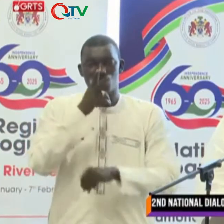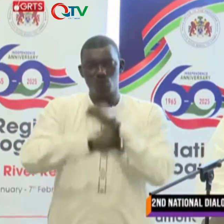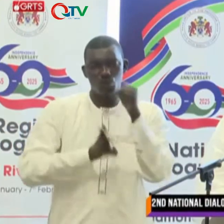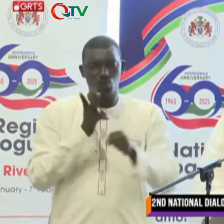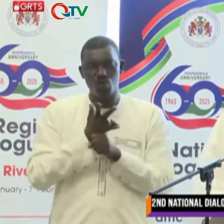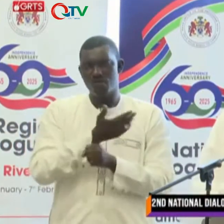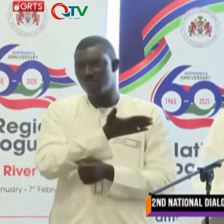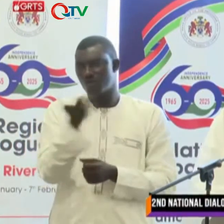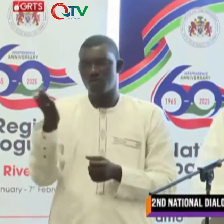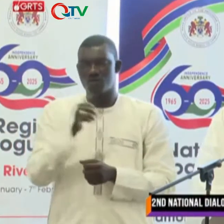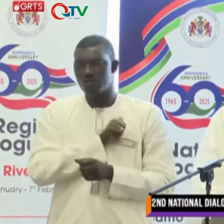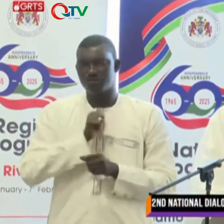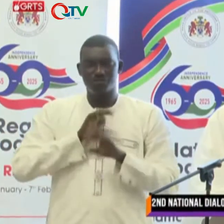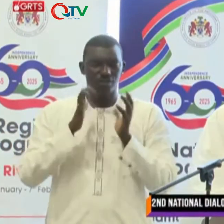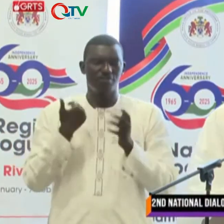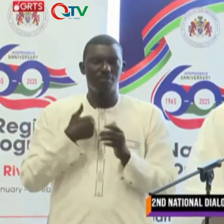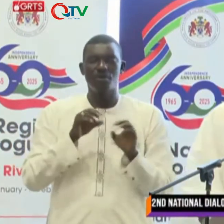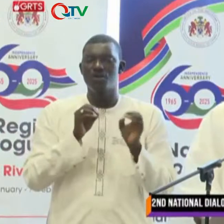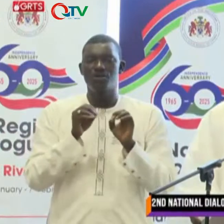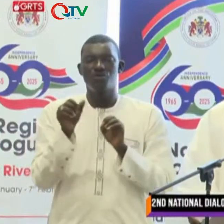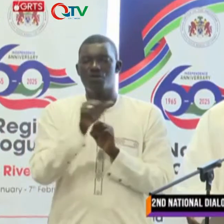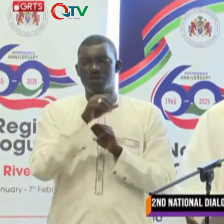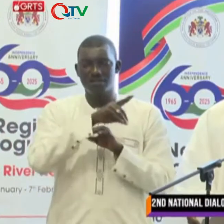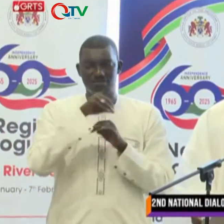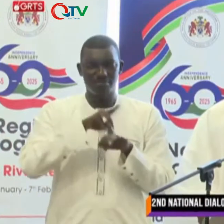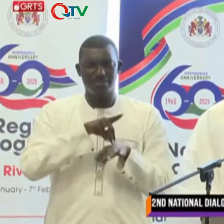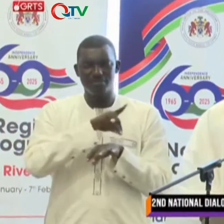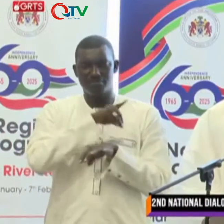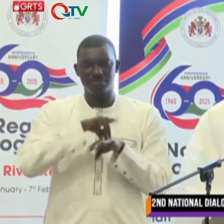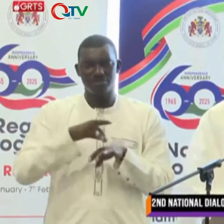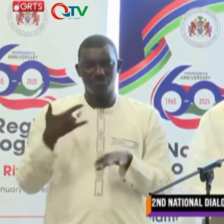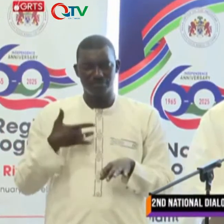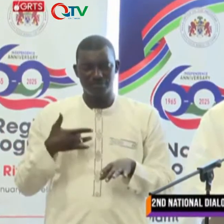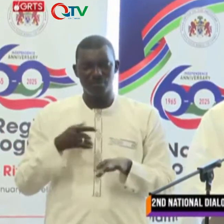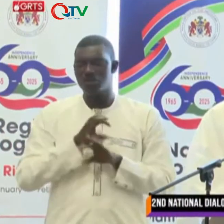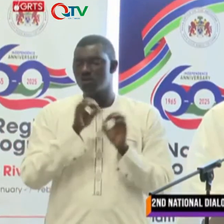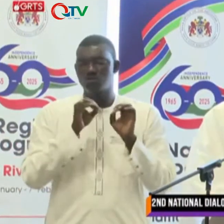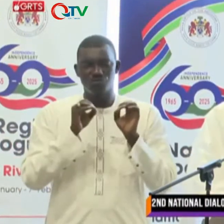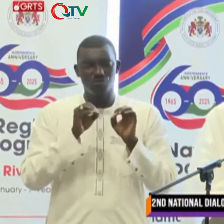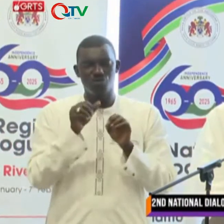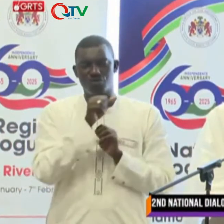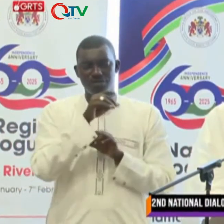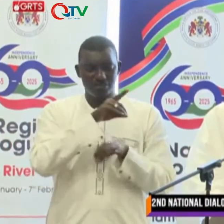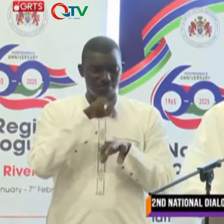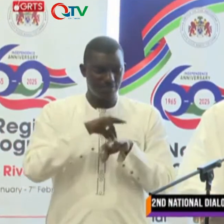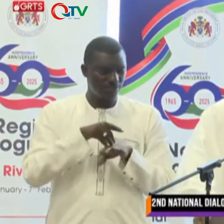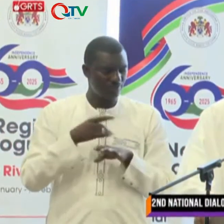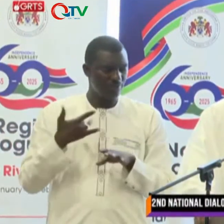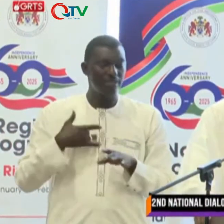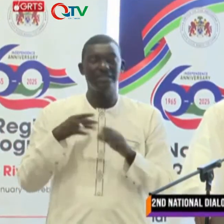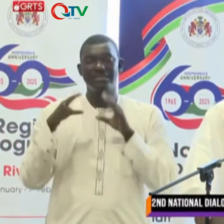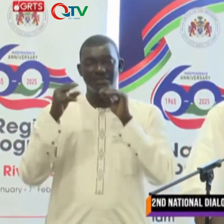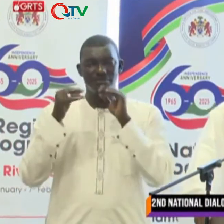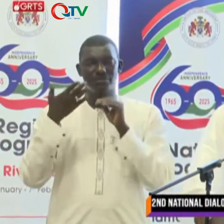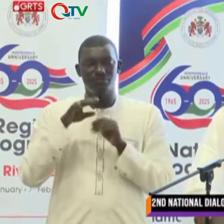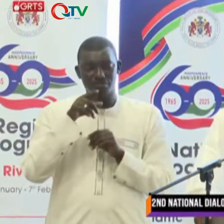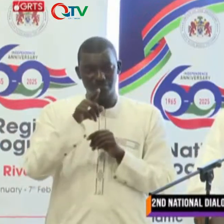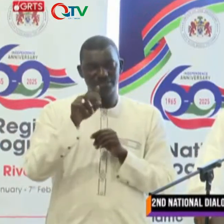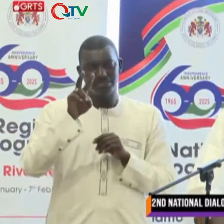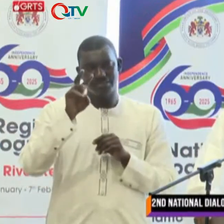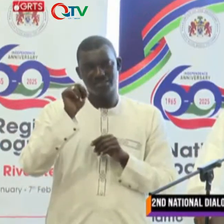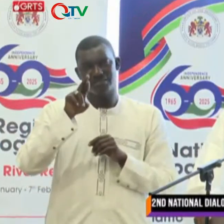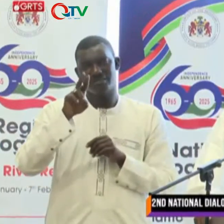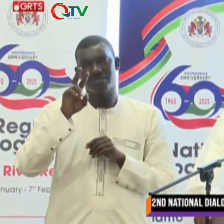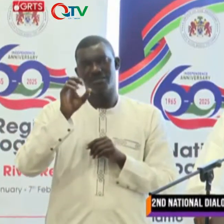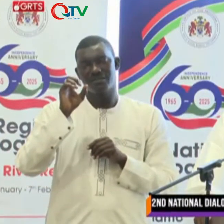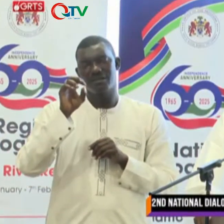differences. No other place of abode, no other place of earthly abode. The message from this verse is